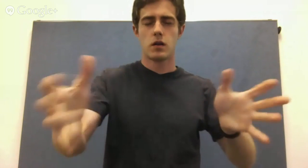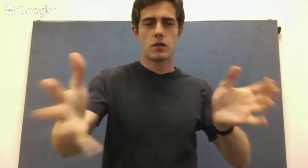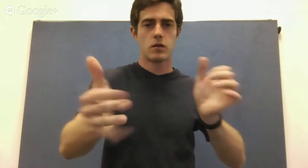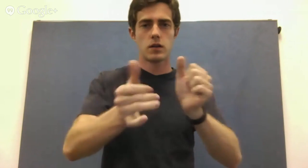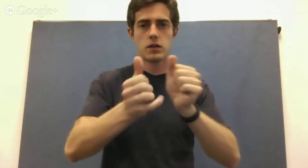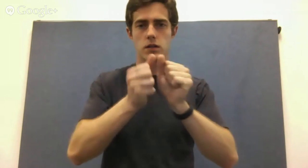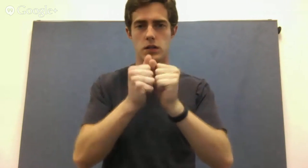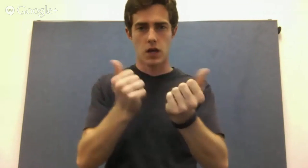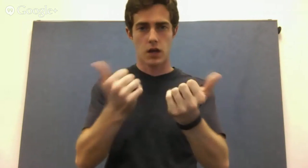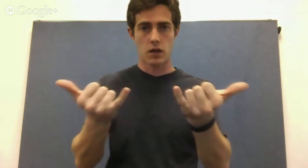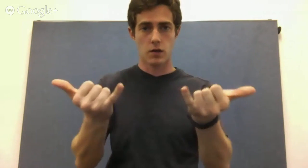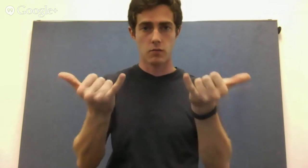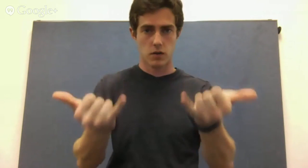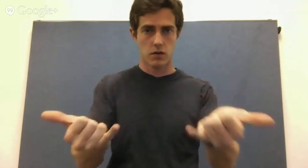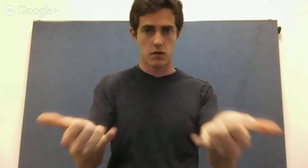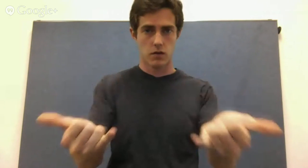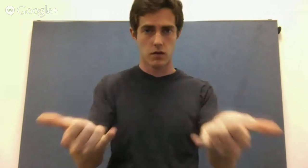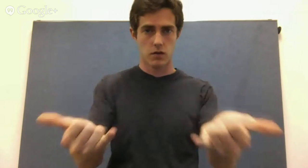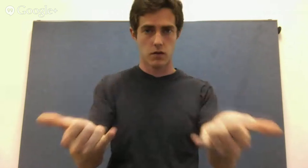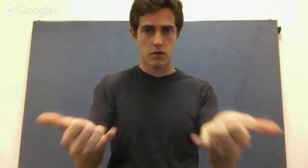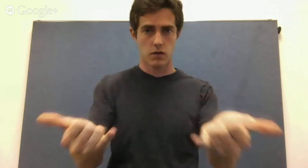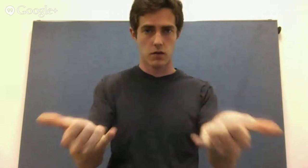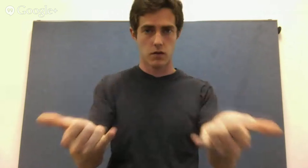other at the same time.